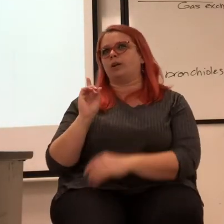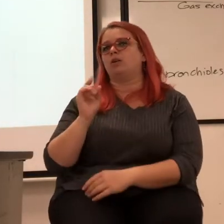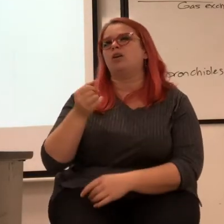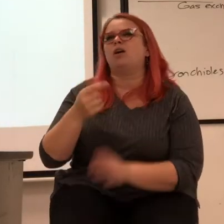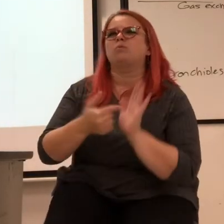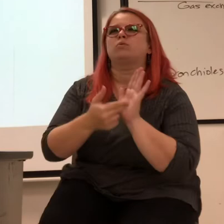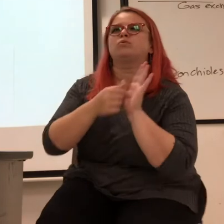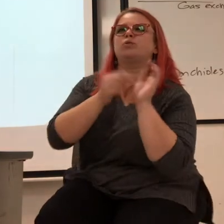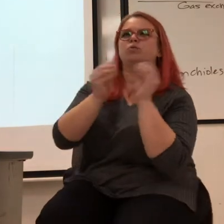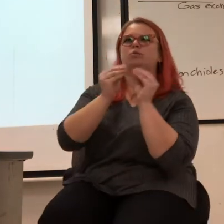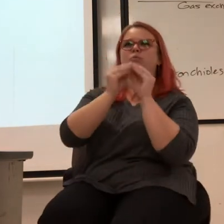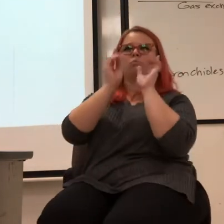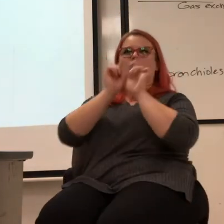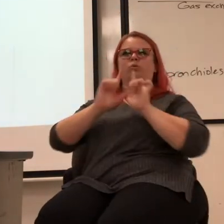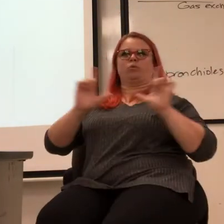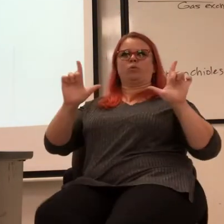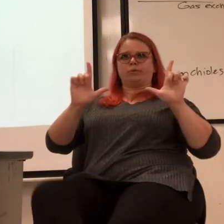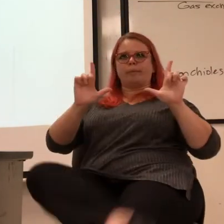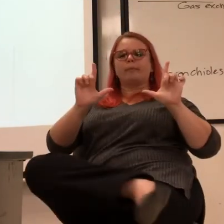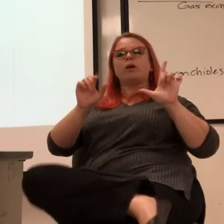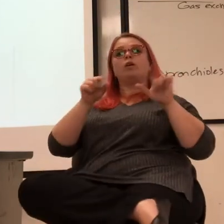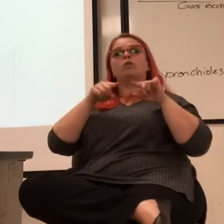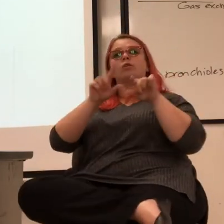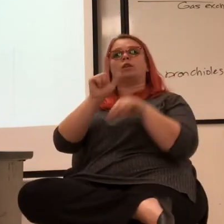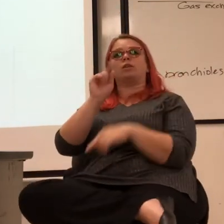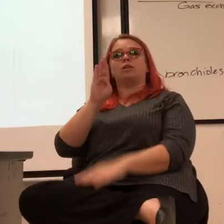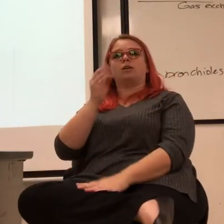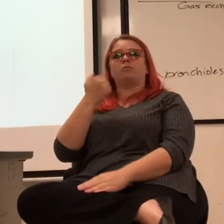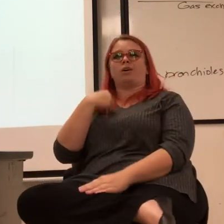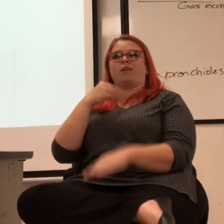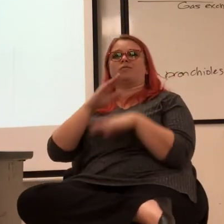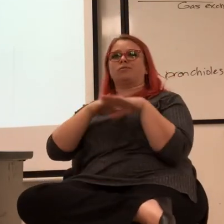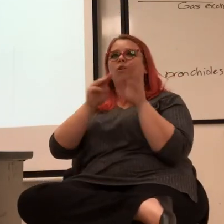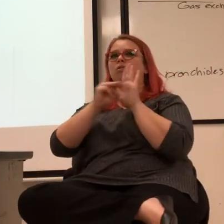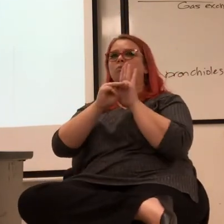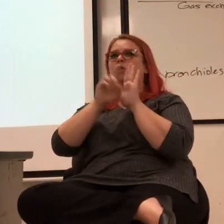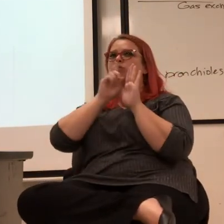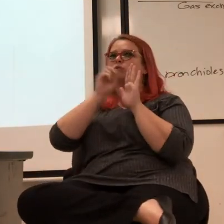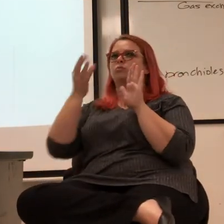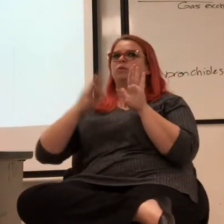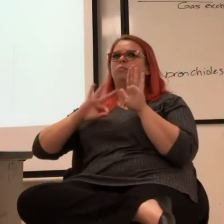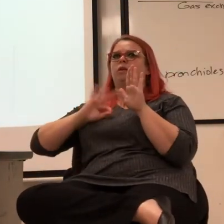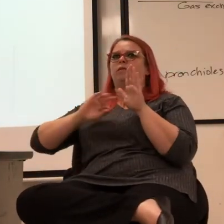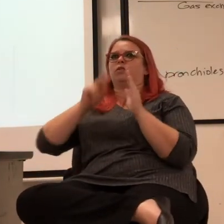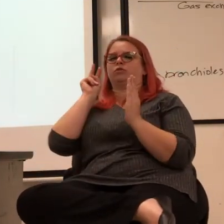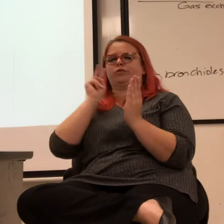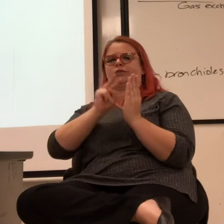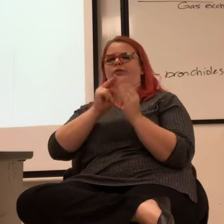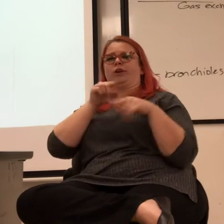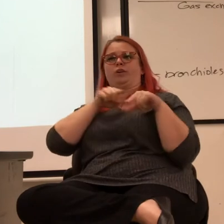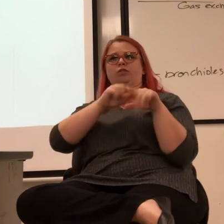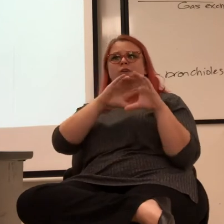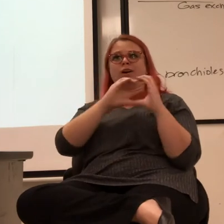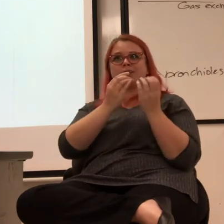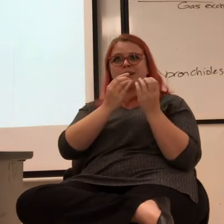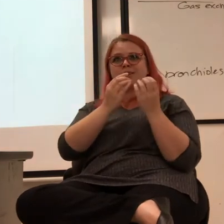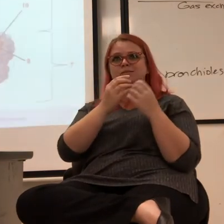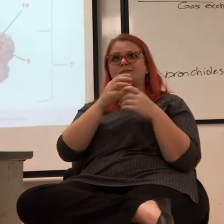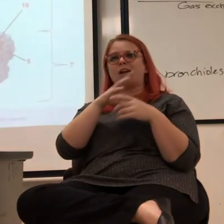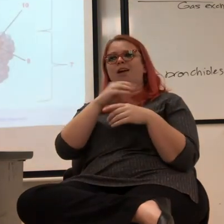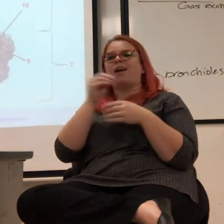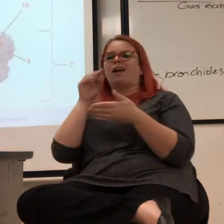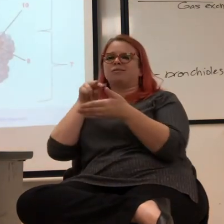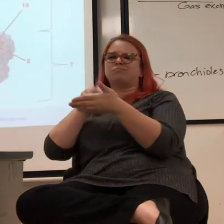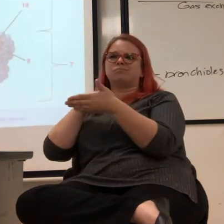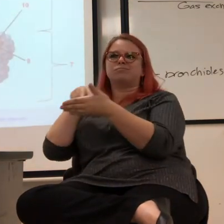I want you to know that in the lab, we have this on a model, so it's useful to look at in the classroom as well as just not in your book.